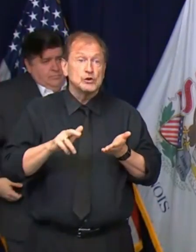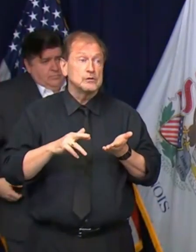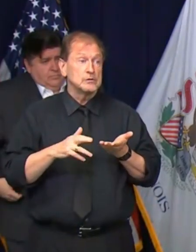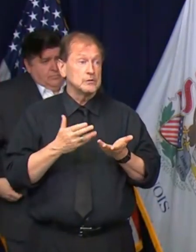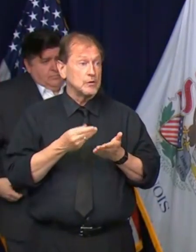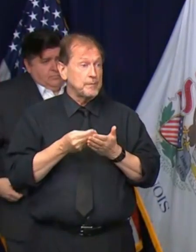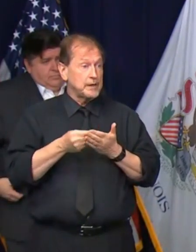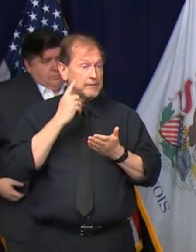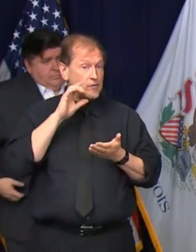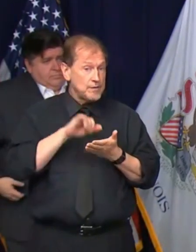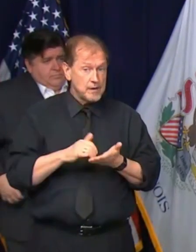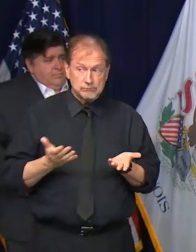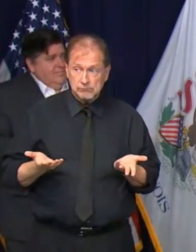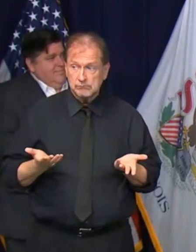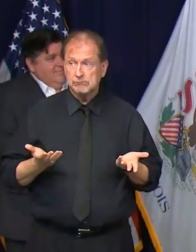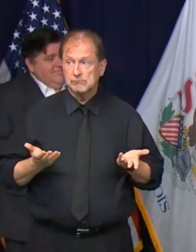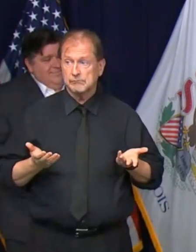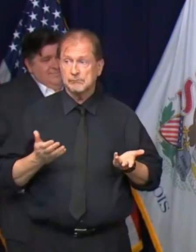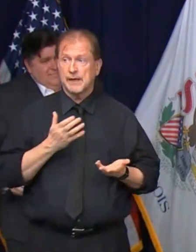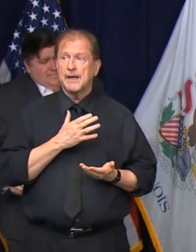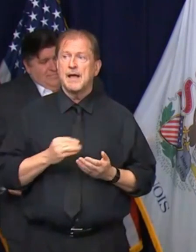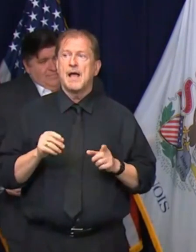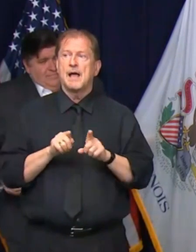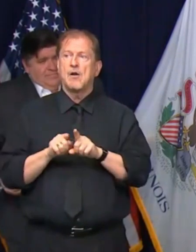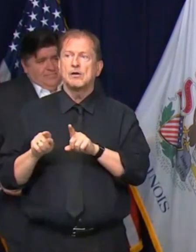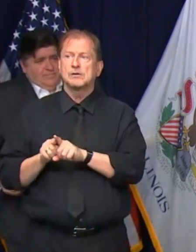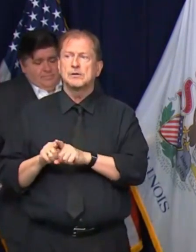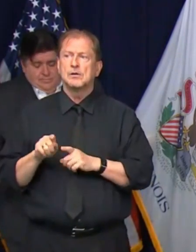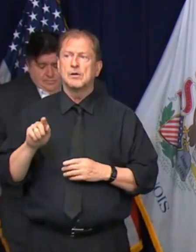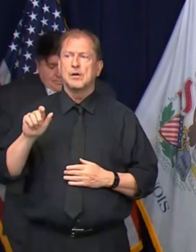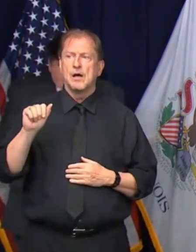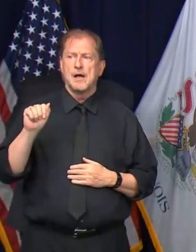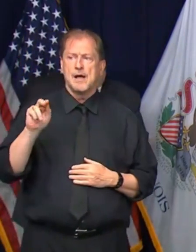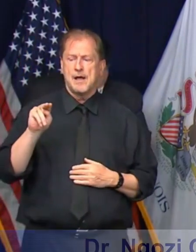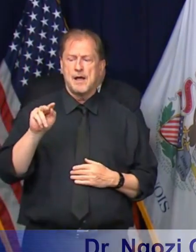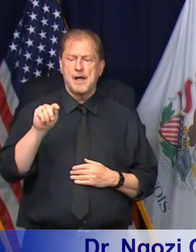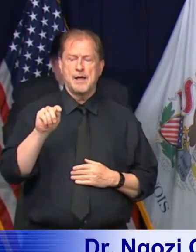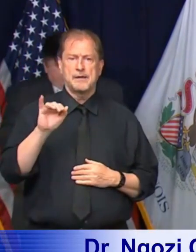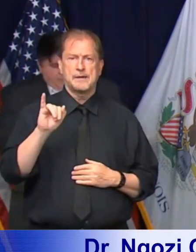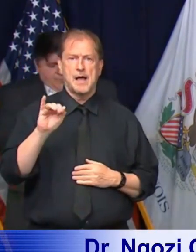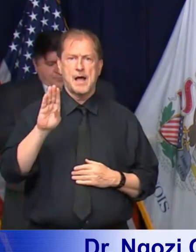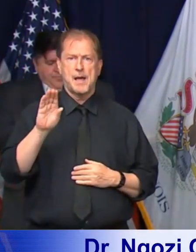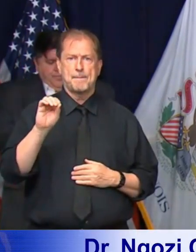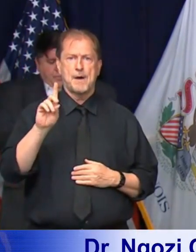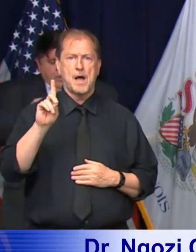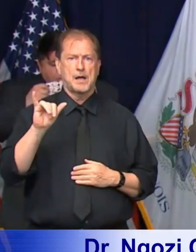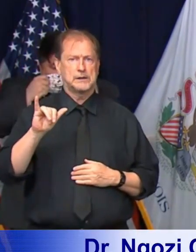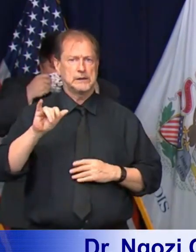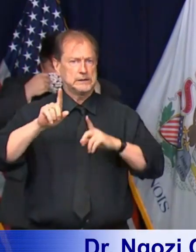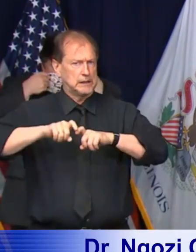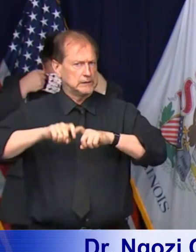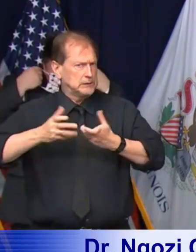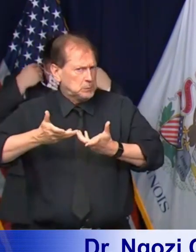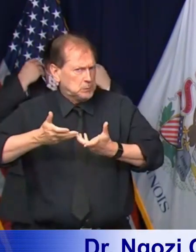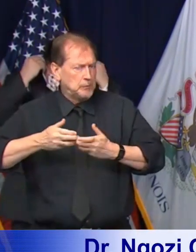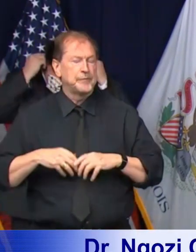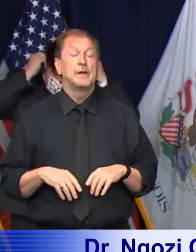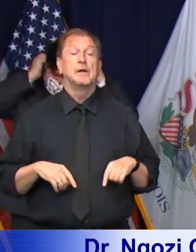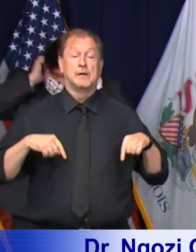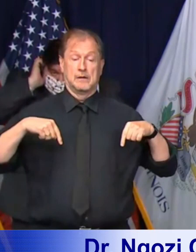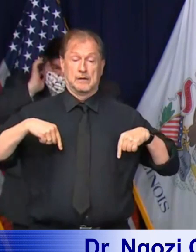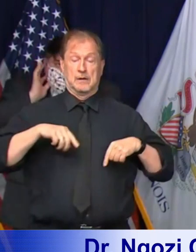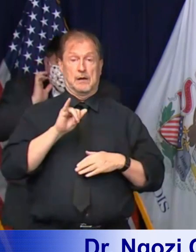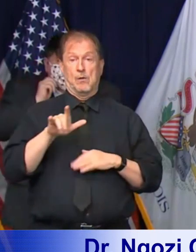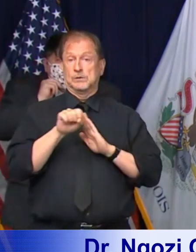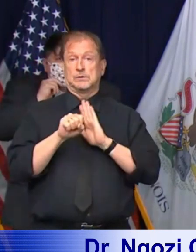Now, it's a loaded question. So the state itself is not the one that does